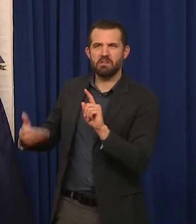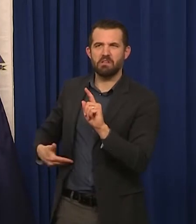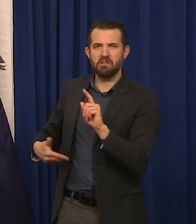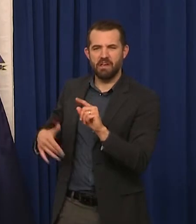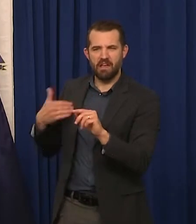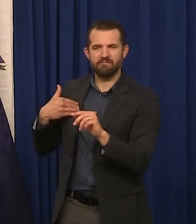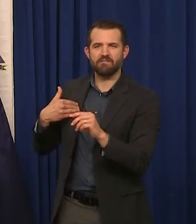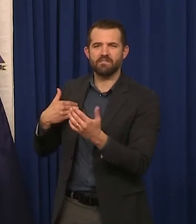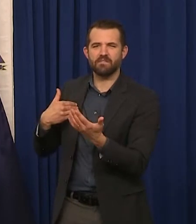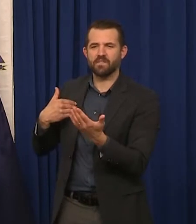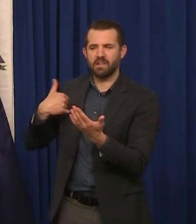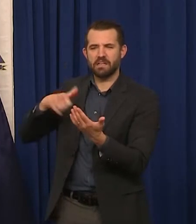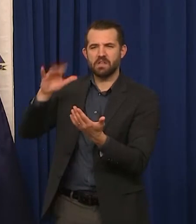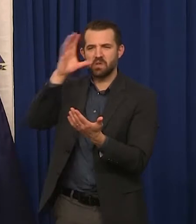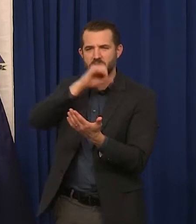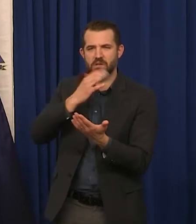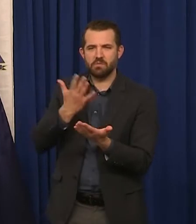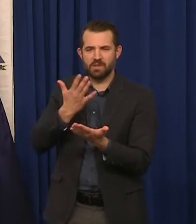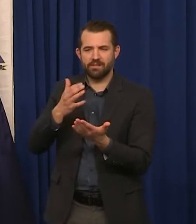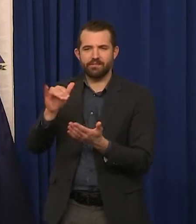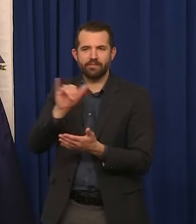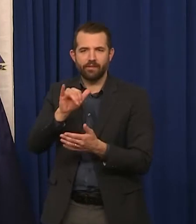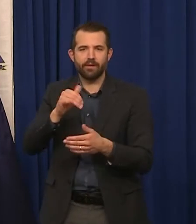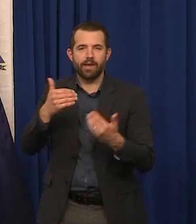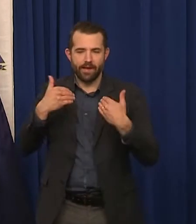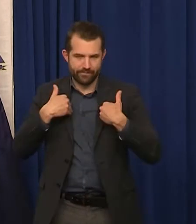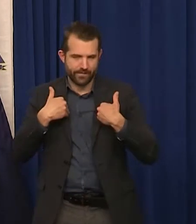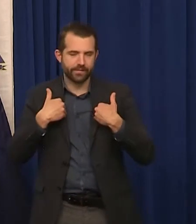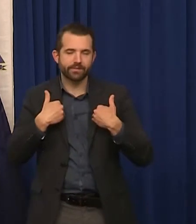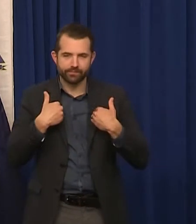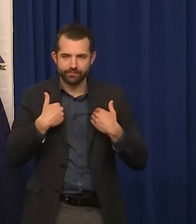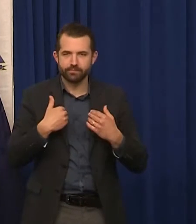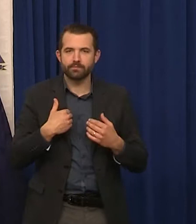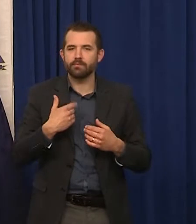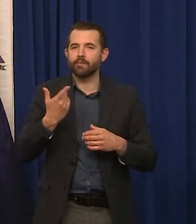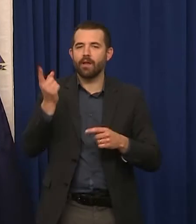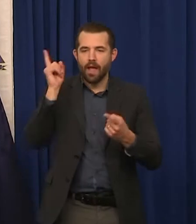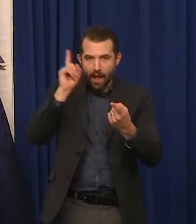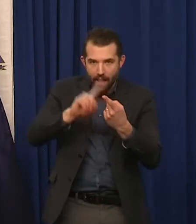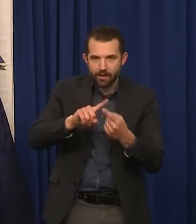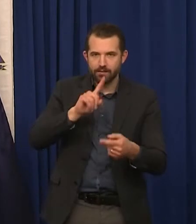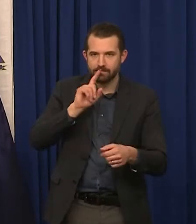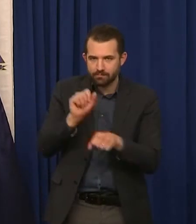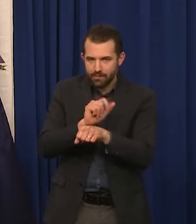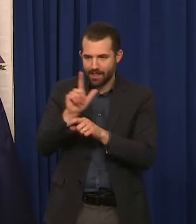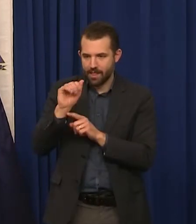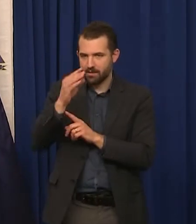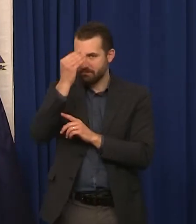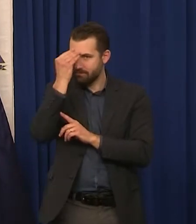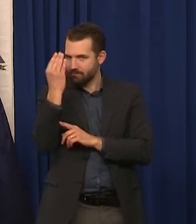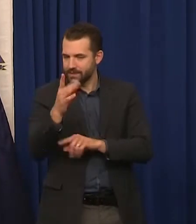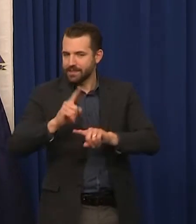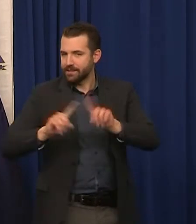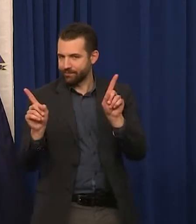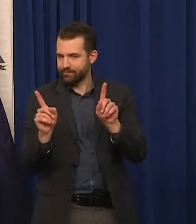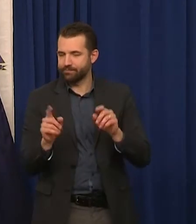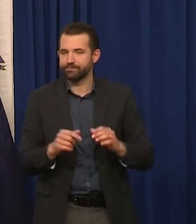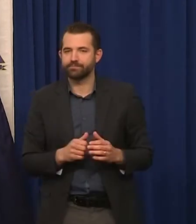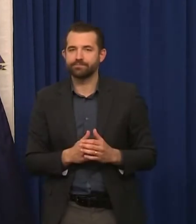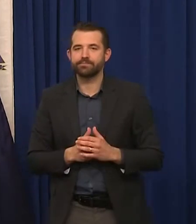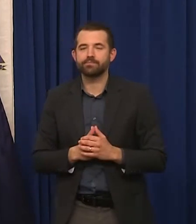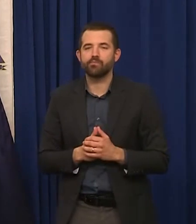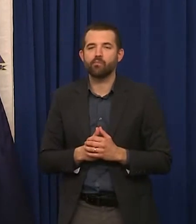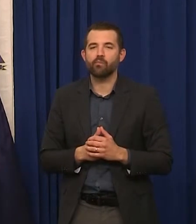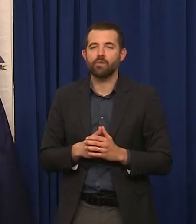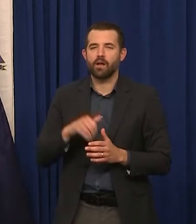they were COVID-19 positive until you hear back from our laboratory. So those are the two steps that we've taken in